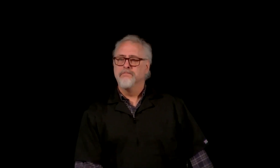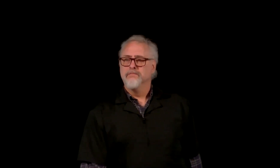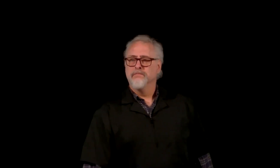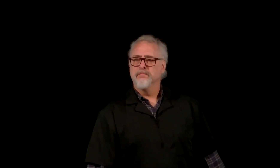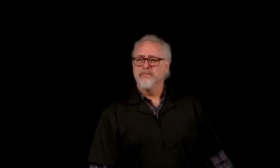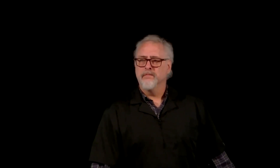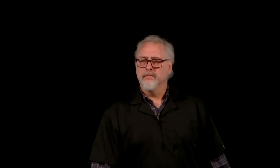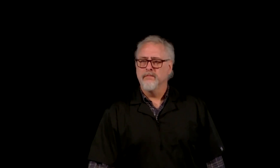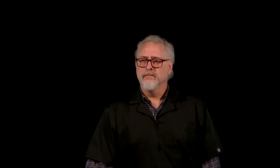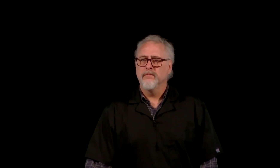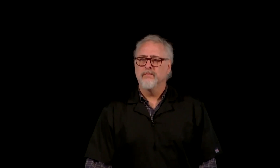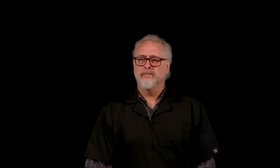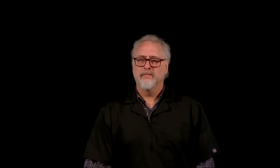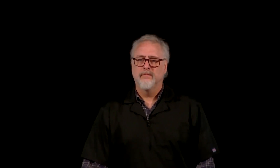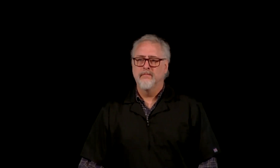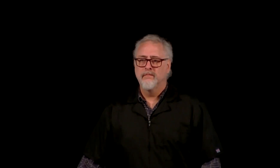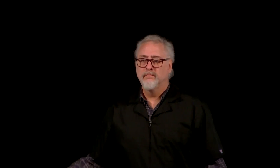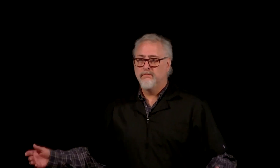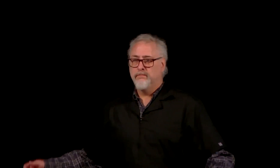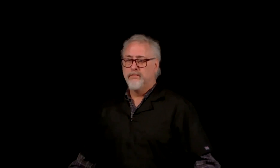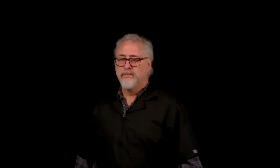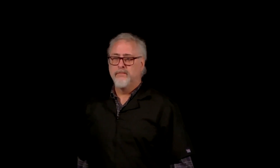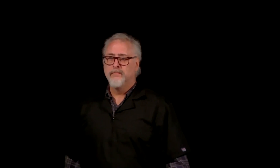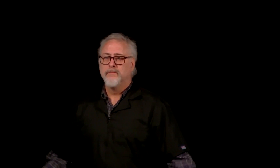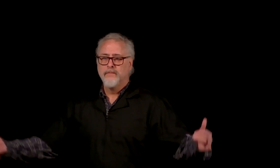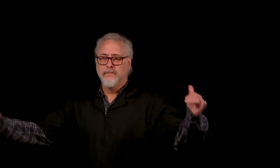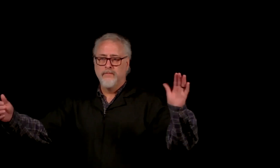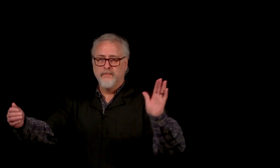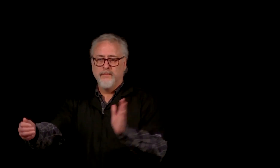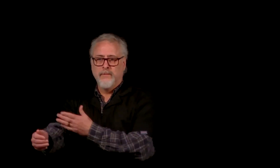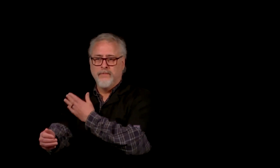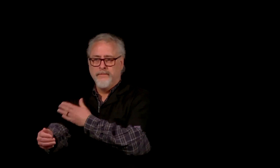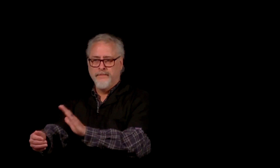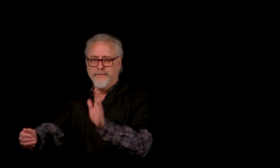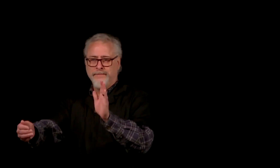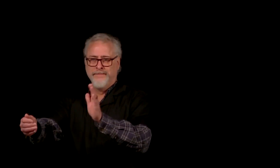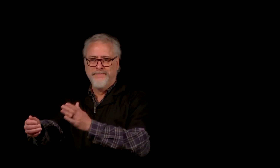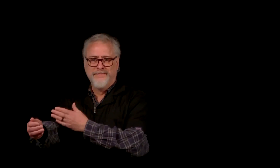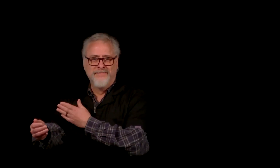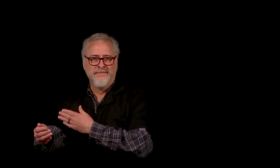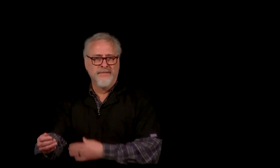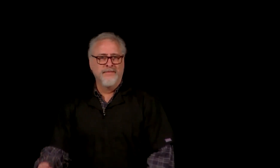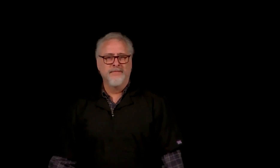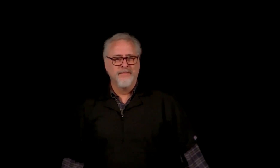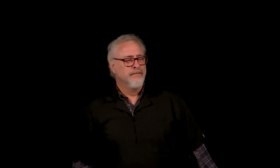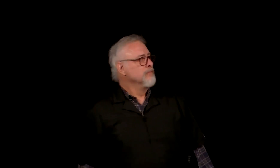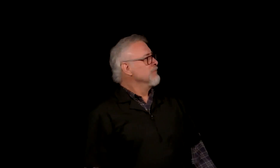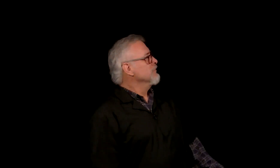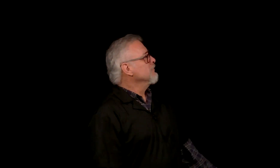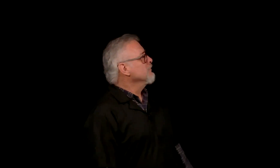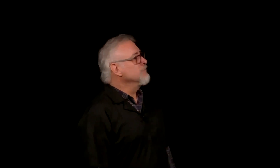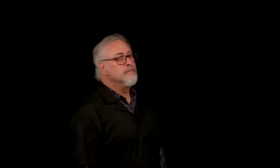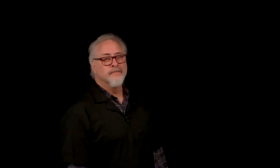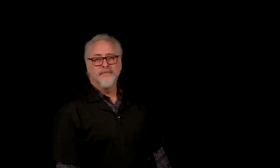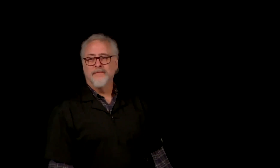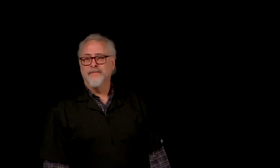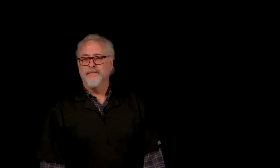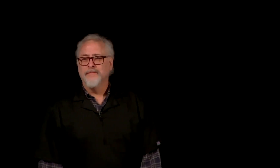All right, I think that's it for announcements. And now we'll have our worship music.